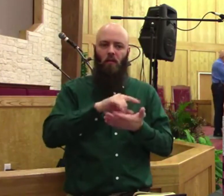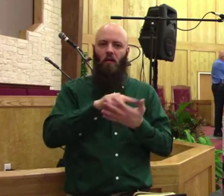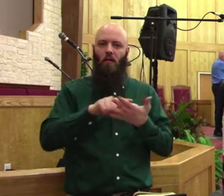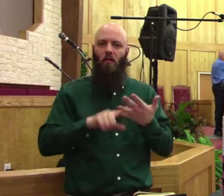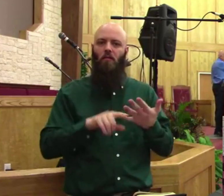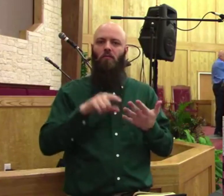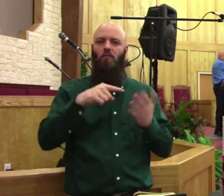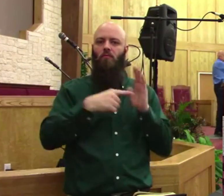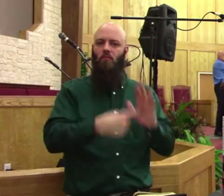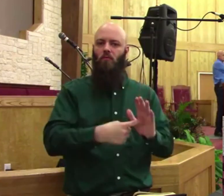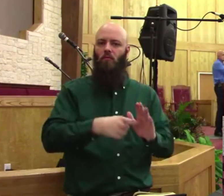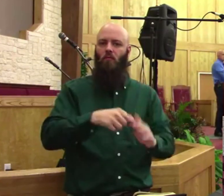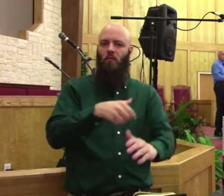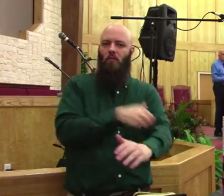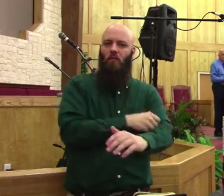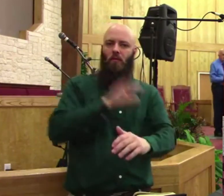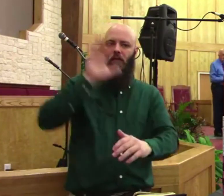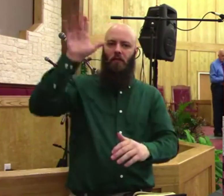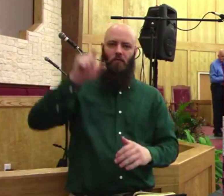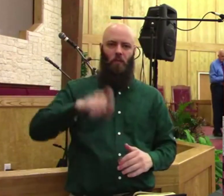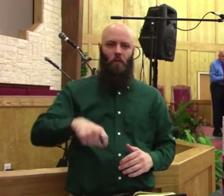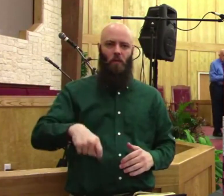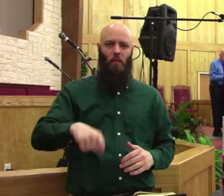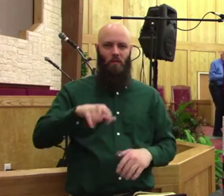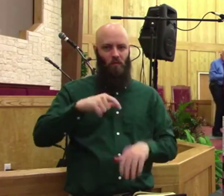brought from Jerusalem to Babylon,